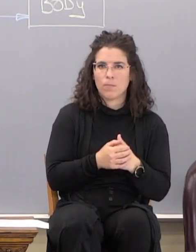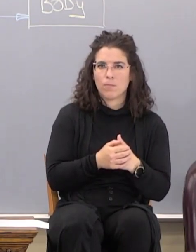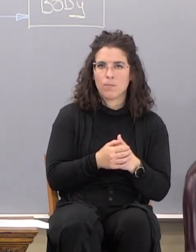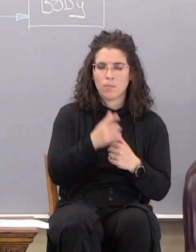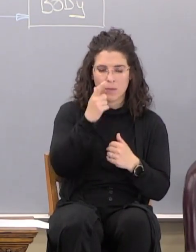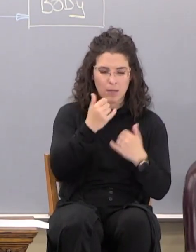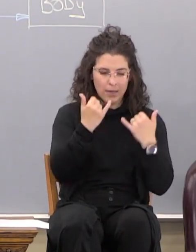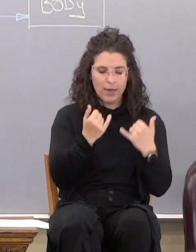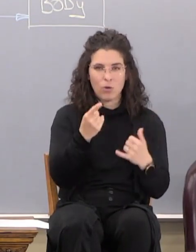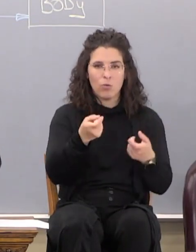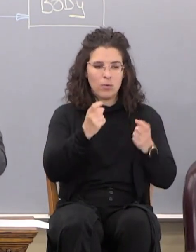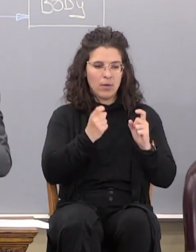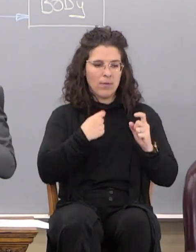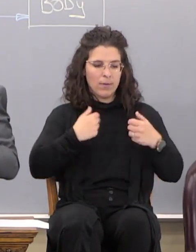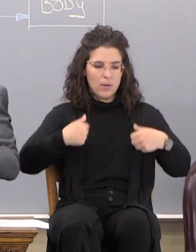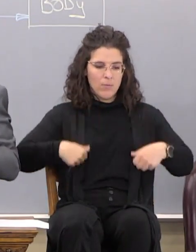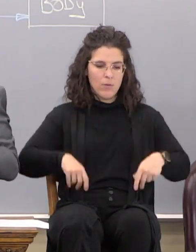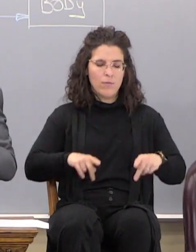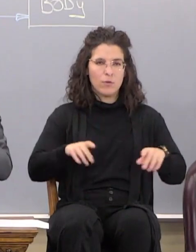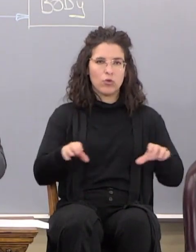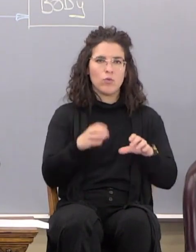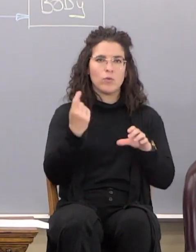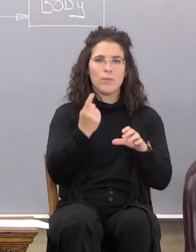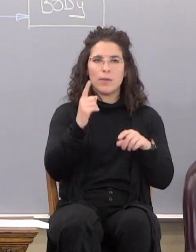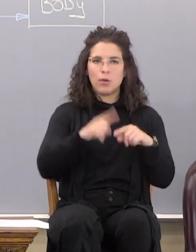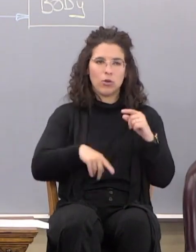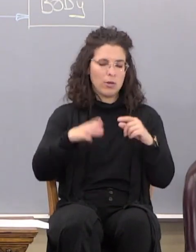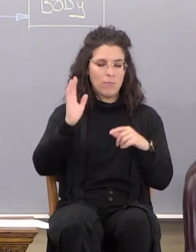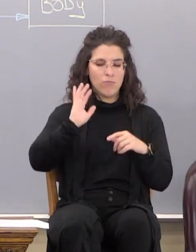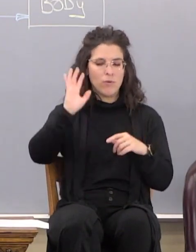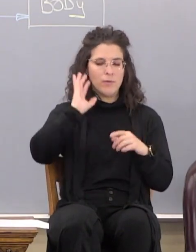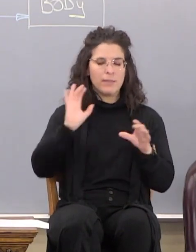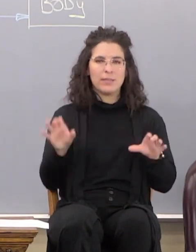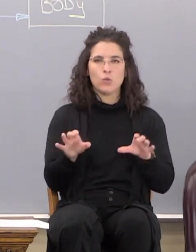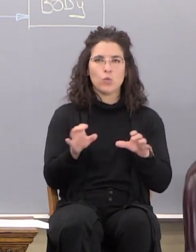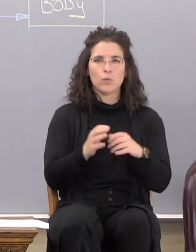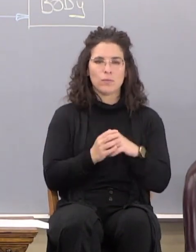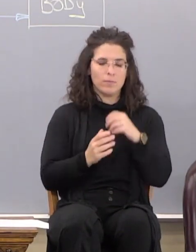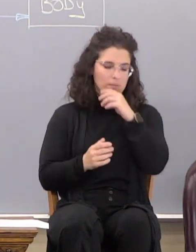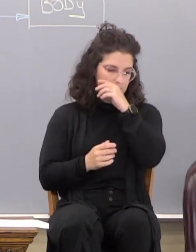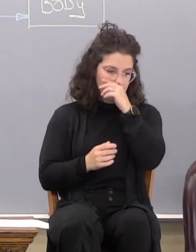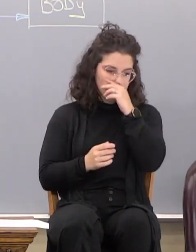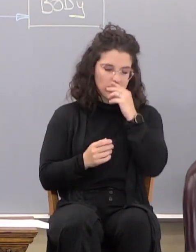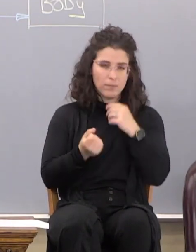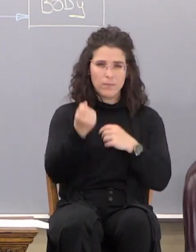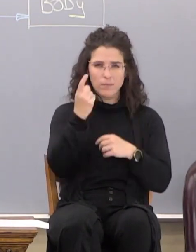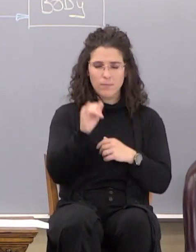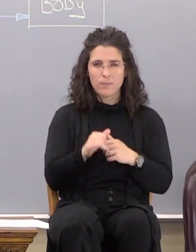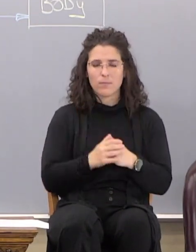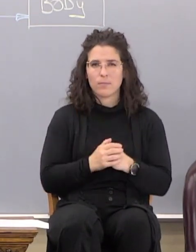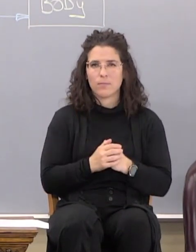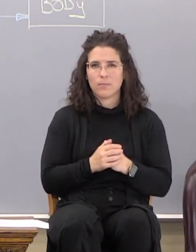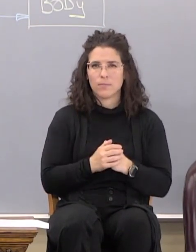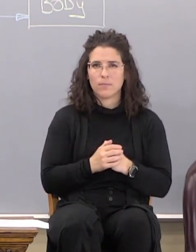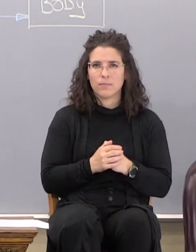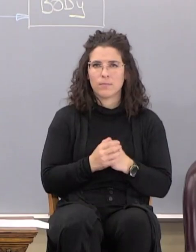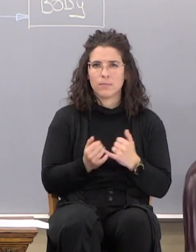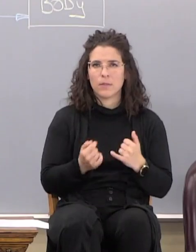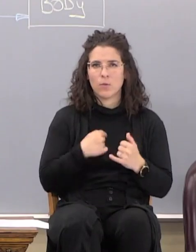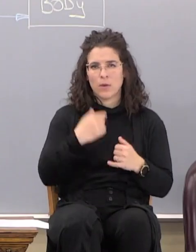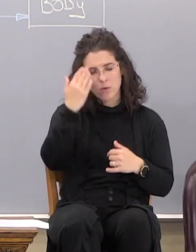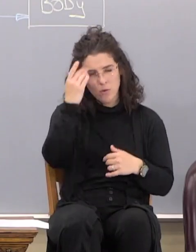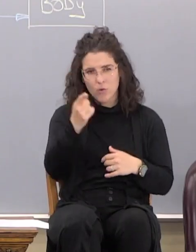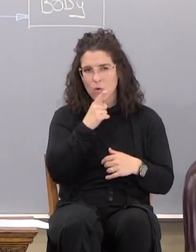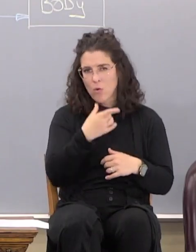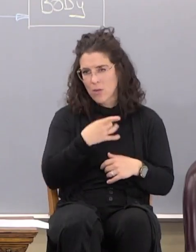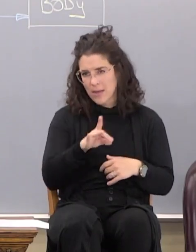Because now you've given me the privilege to do something I could not previously do. You follow that? I know you don't like it,